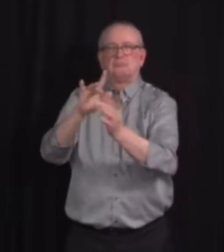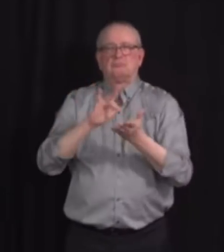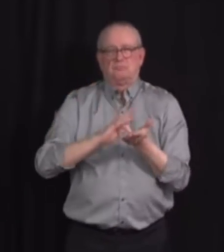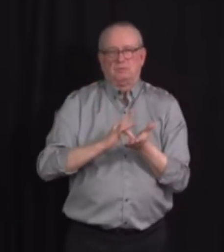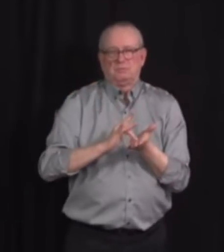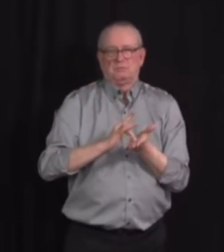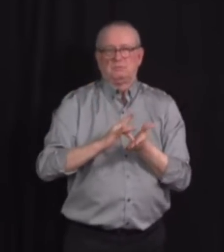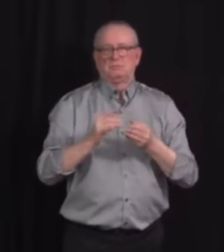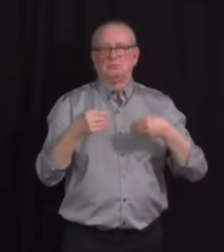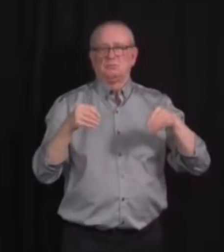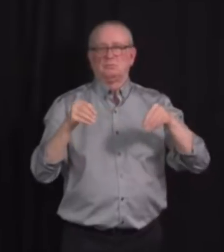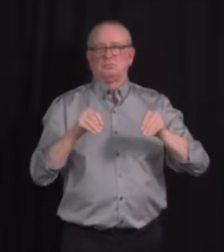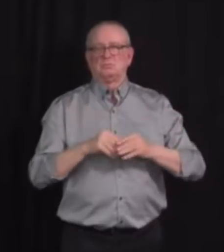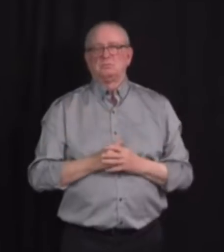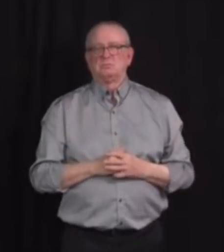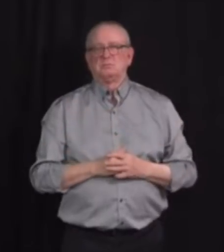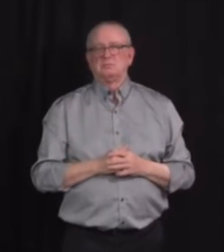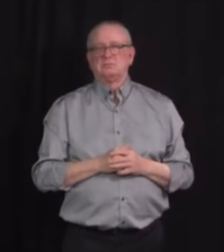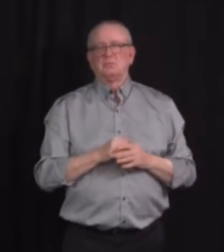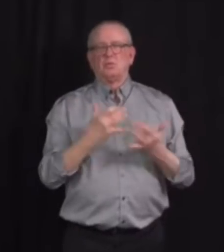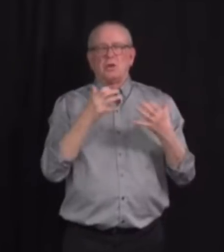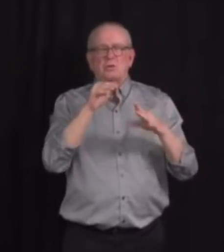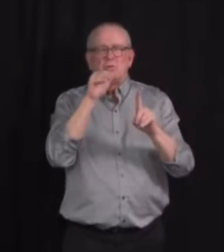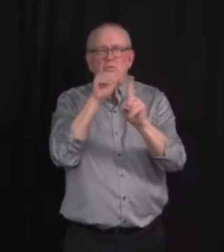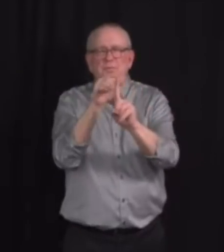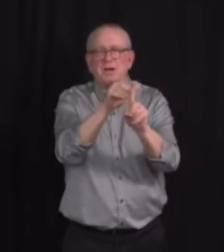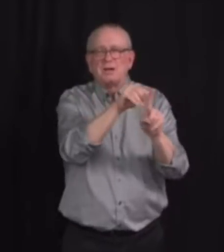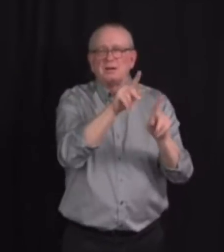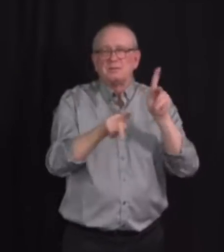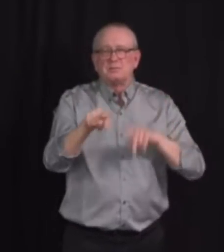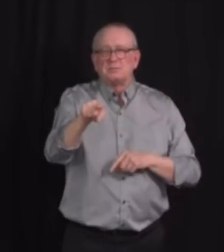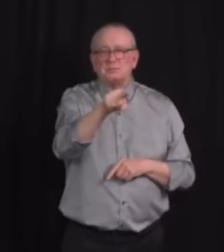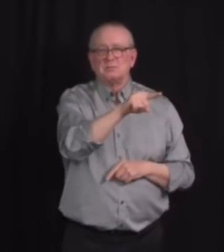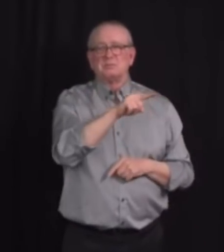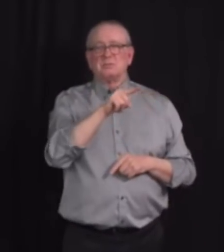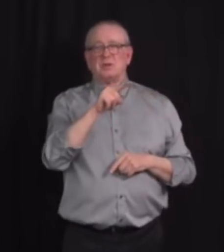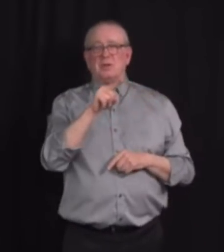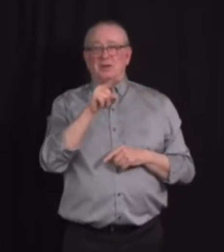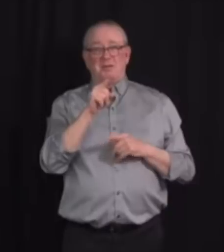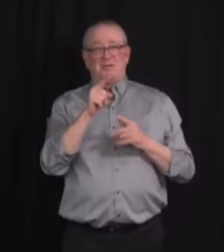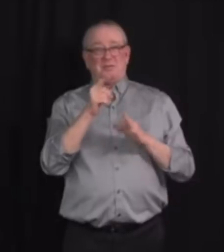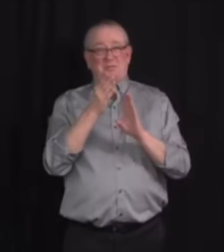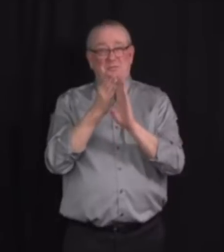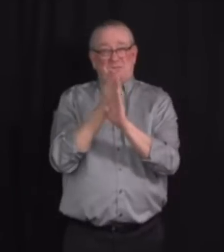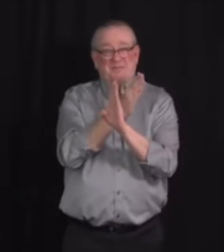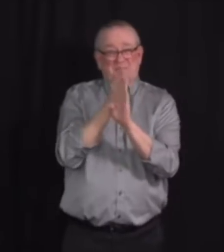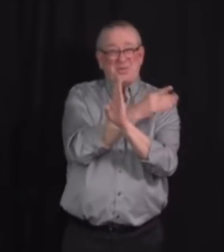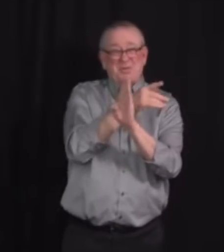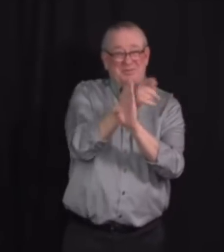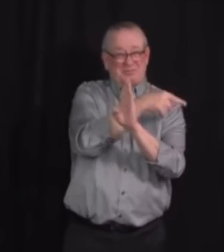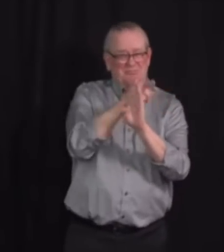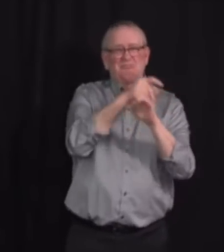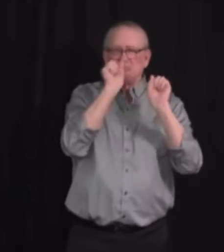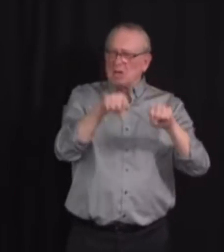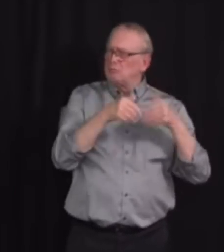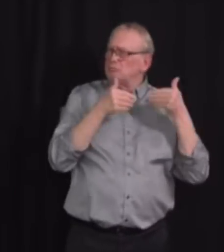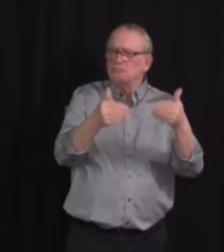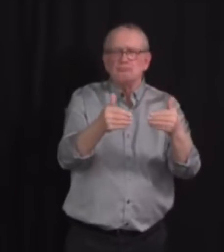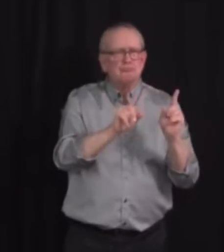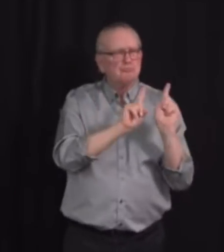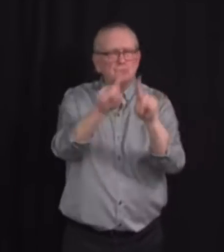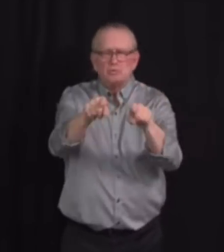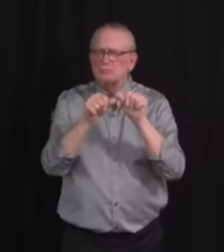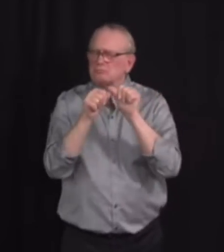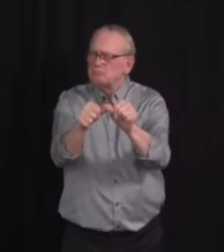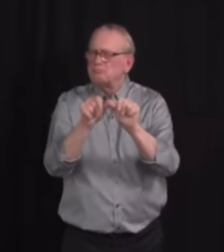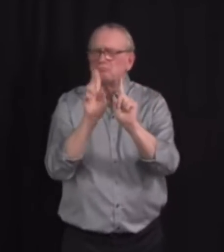stay eligible. So whether you became eligible last week or last month, you can continue to book your appointment if you have